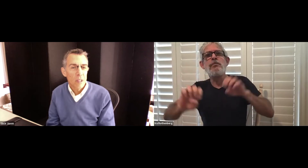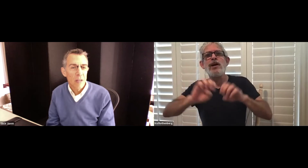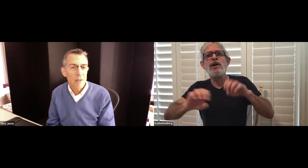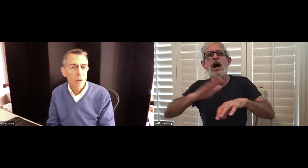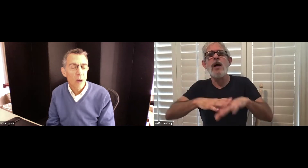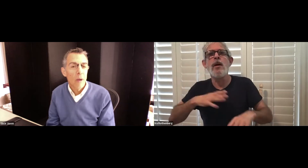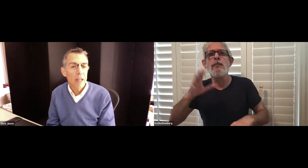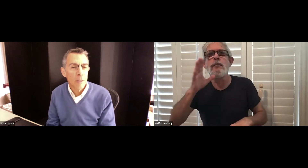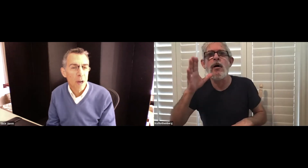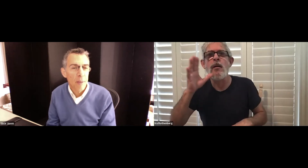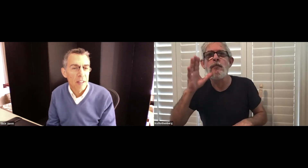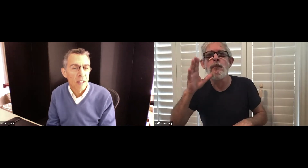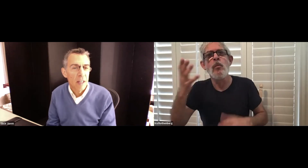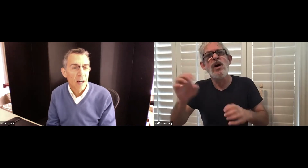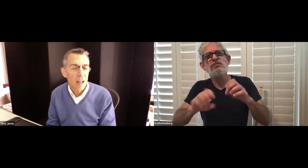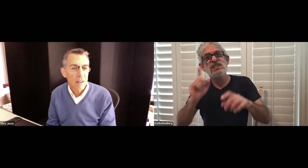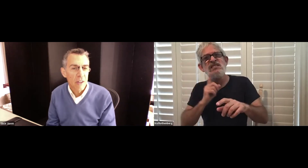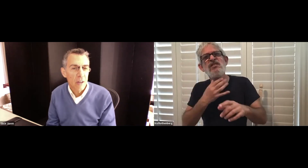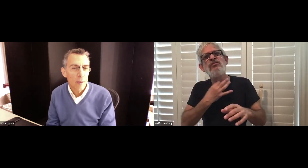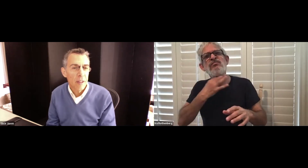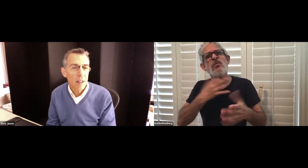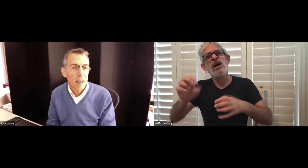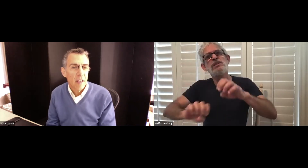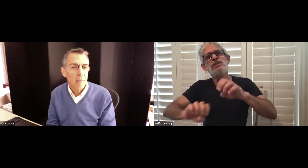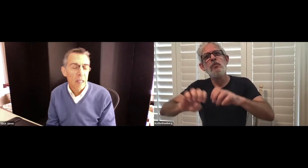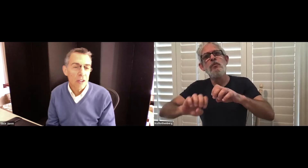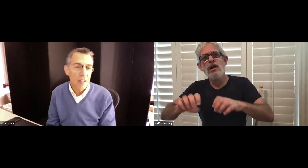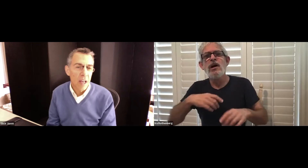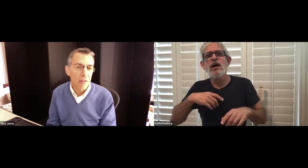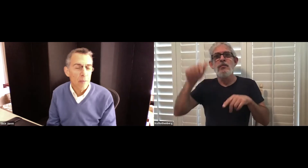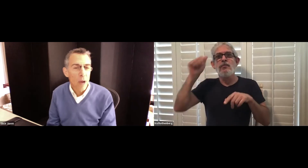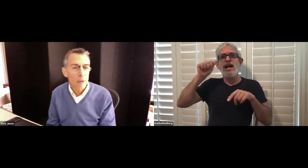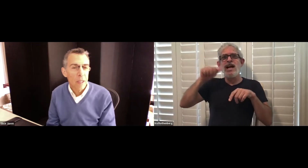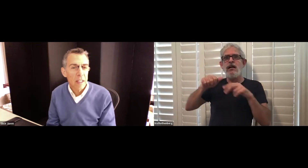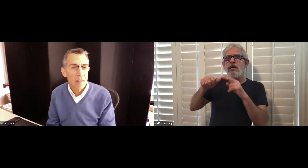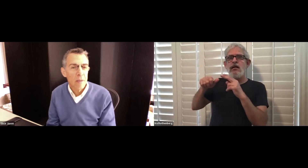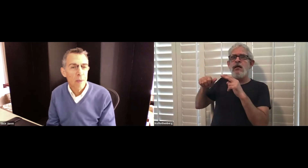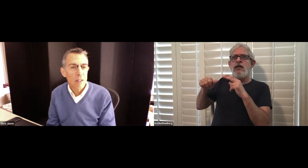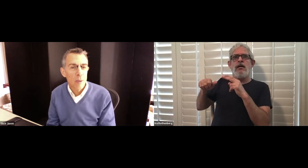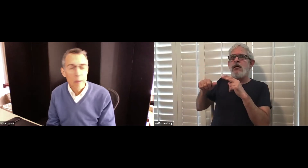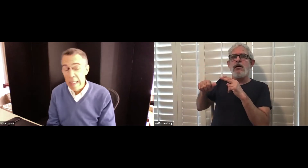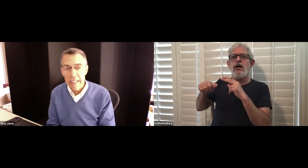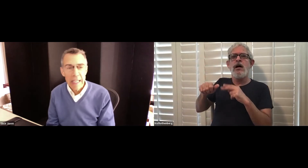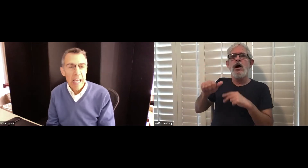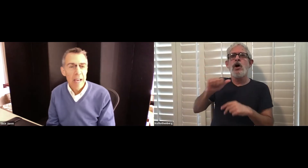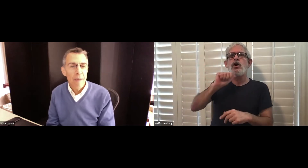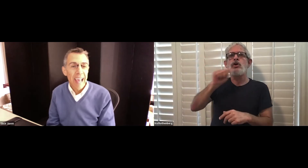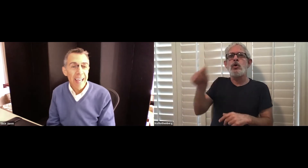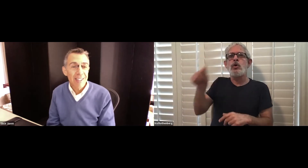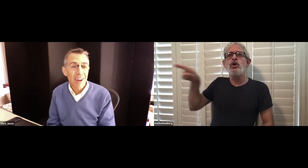said, I want to experiment on this young woman because she's deaf and perhaps we can get some information from this. And my aunt saw this and